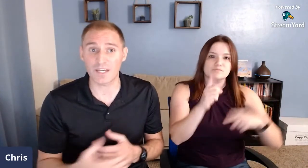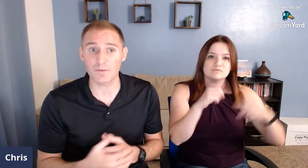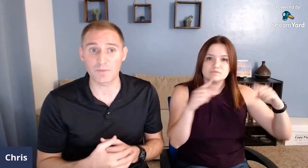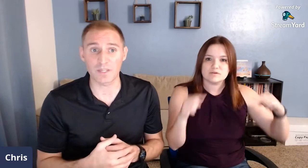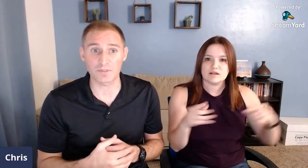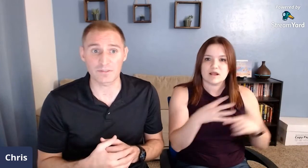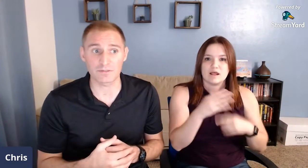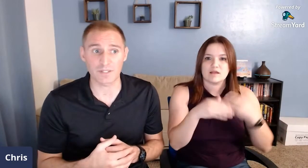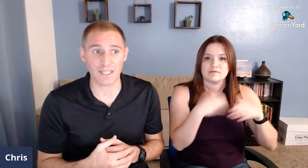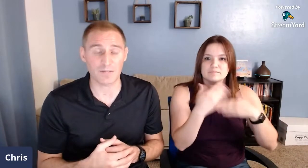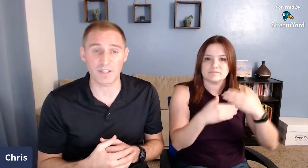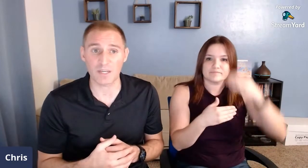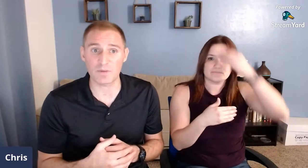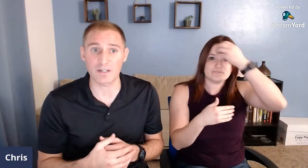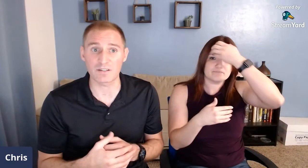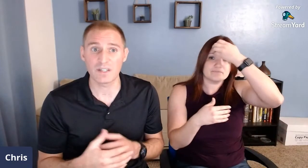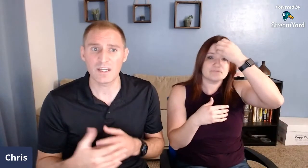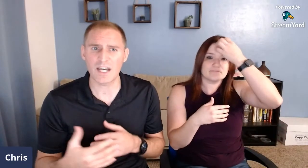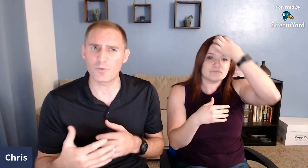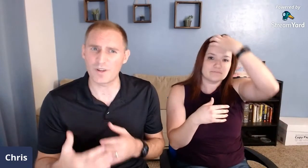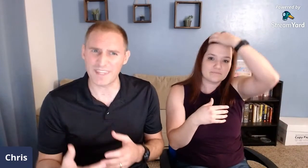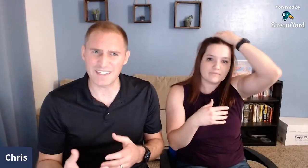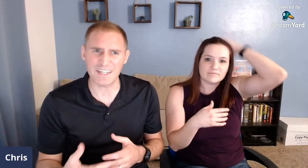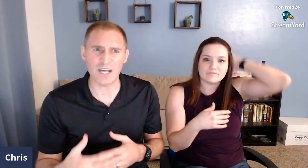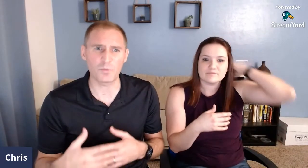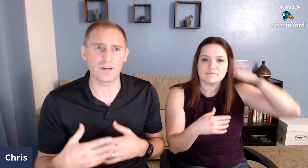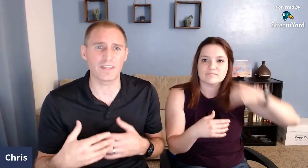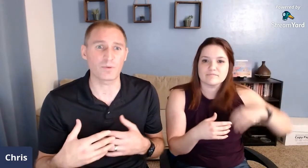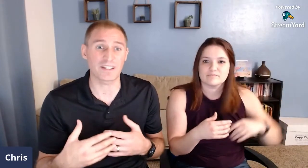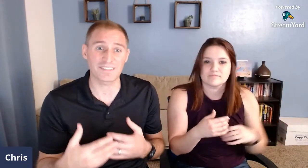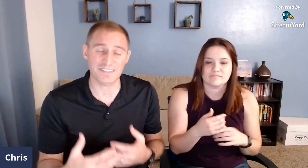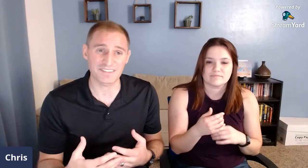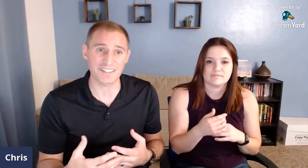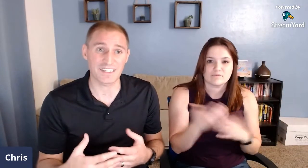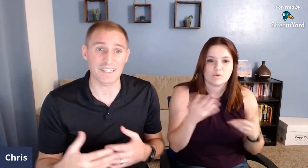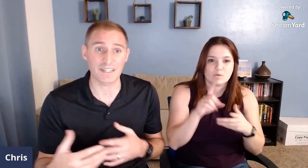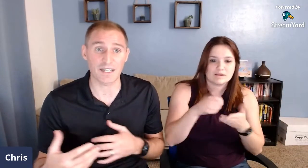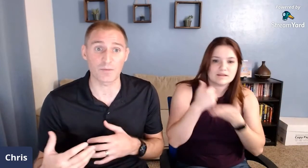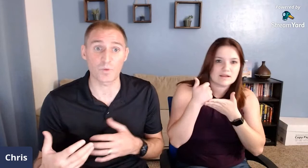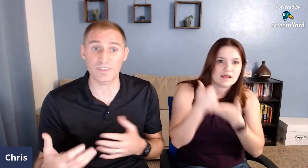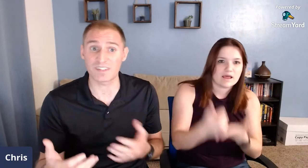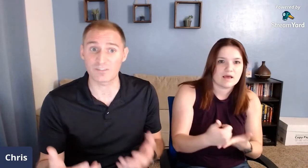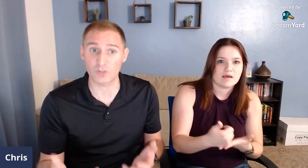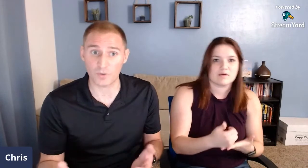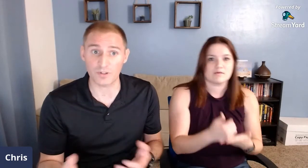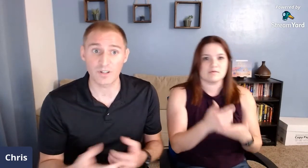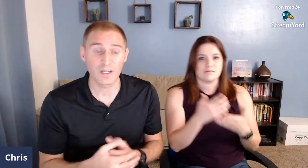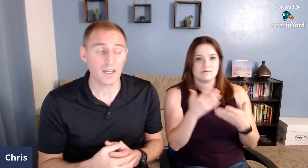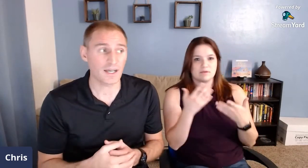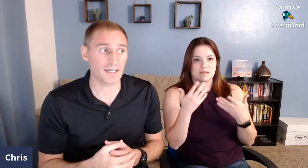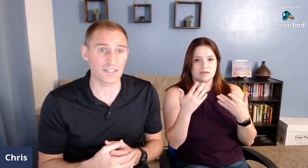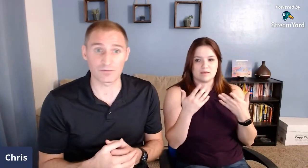over time, you'll be able to kind of pick up on what they need help with, what assistance they need, what